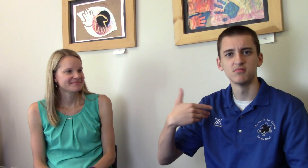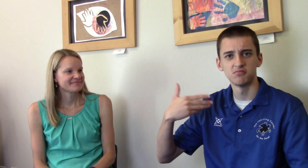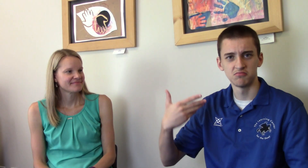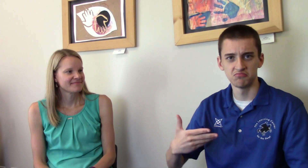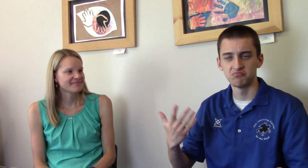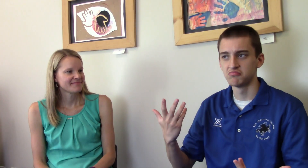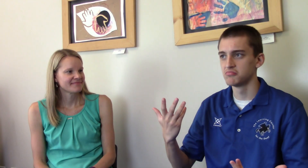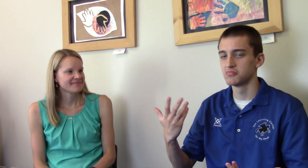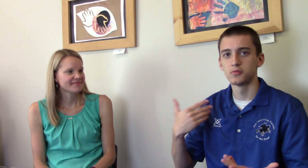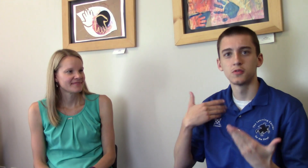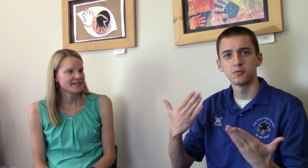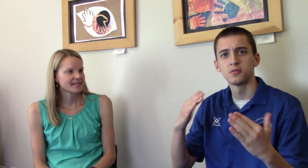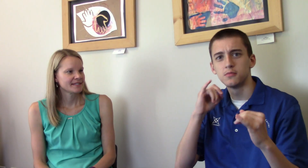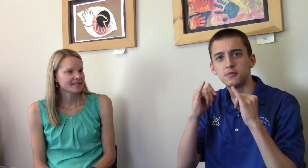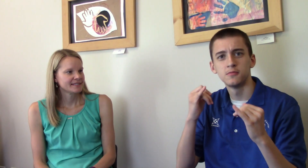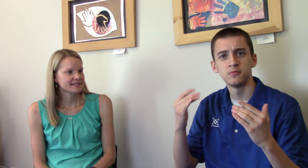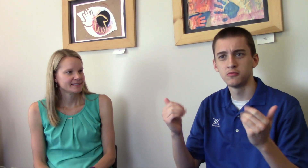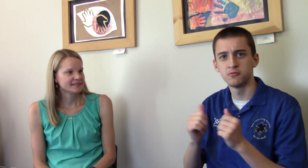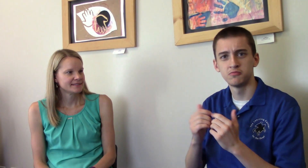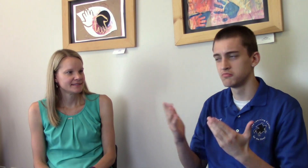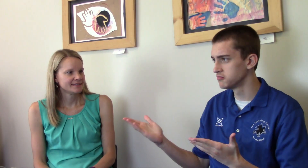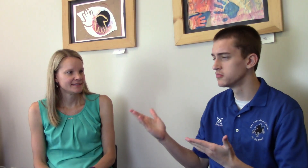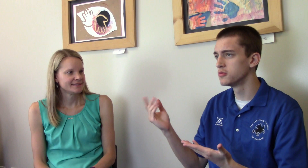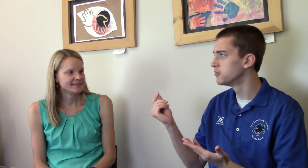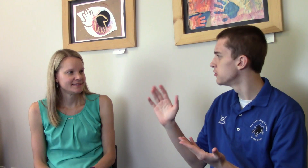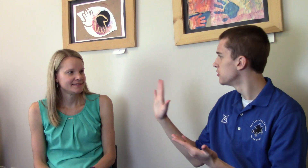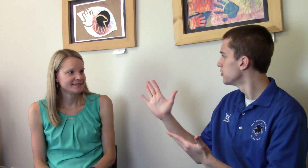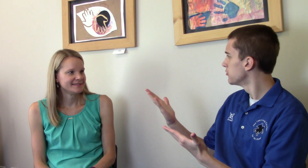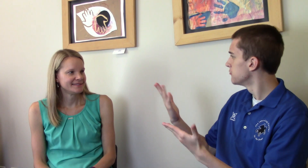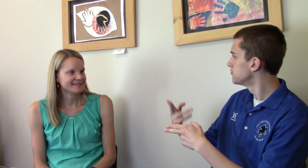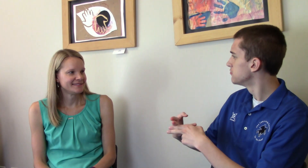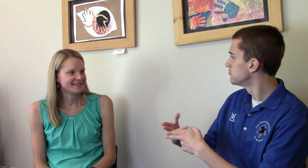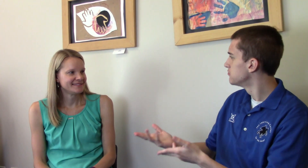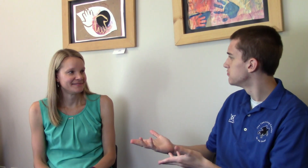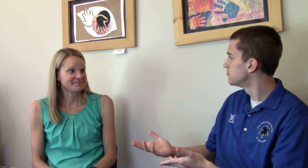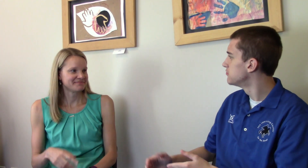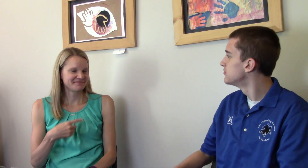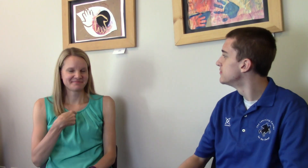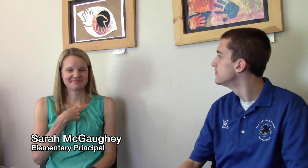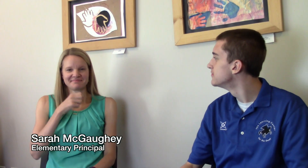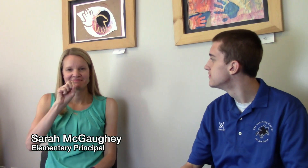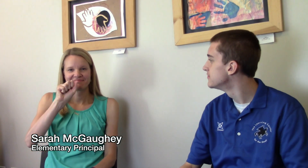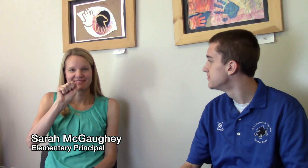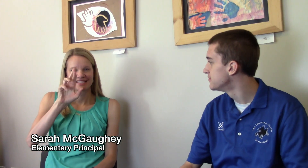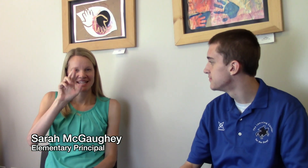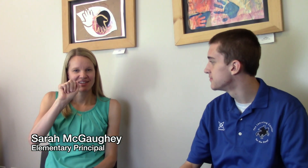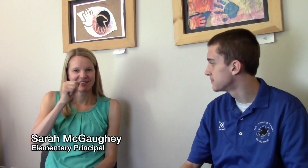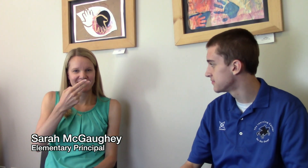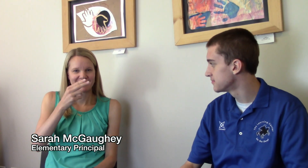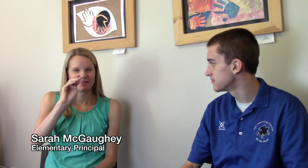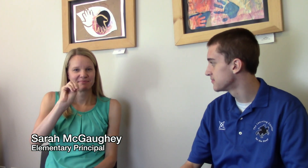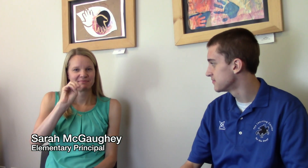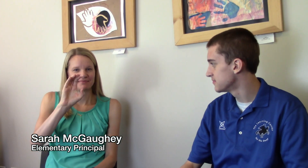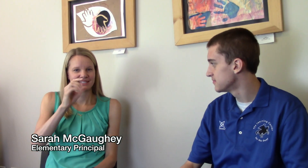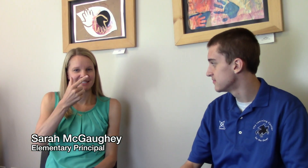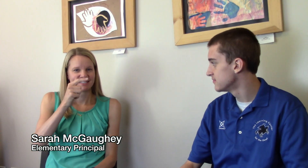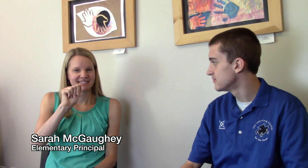Hello, this is Casey again and I'm going to be doing another interview. You can go ahead and introduce yourself. Hi, I'm Sarah